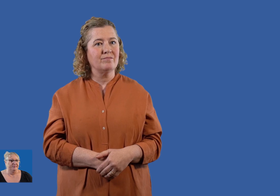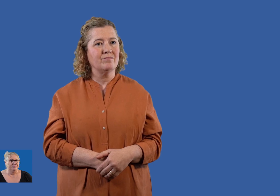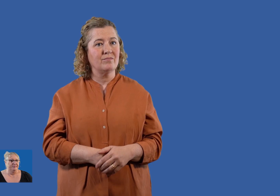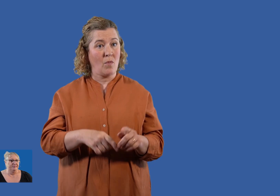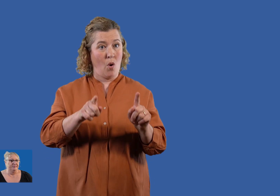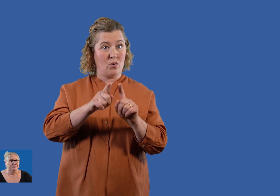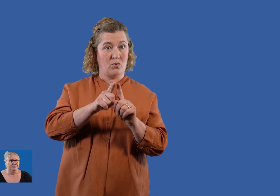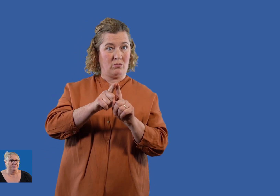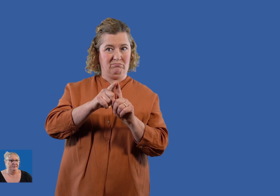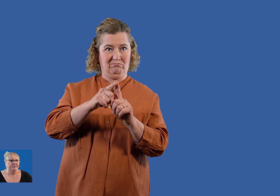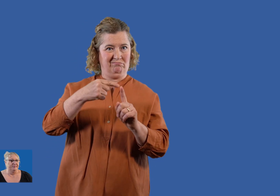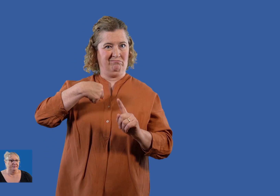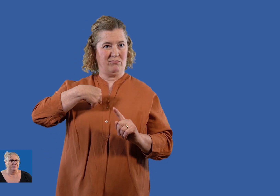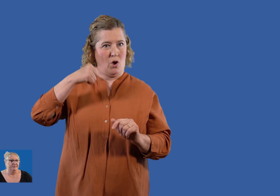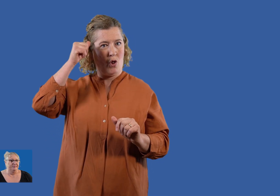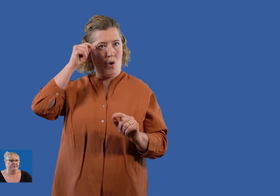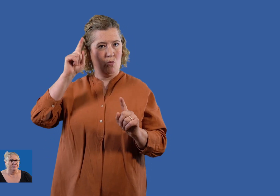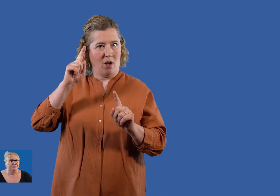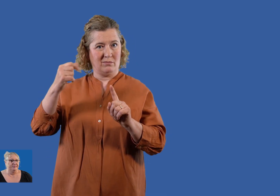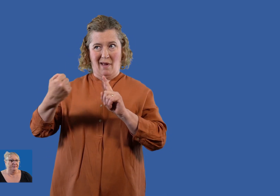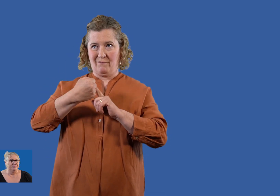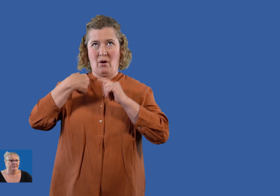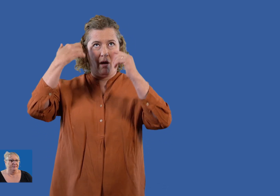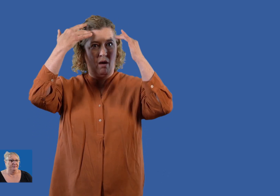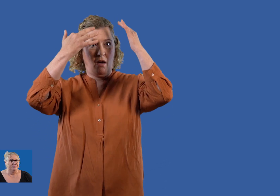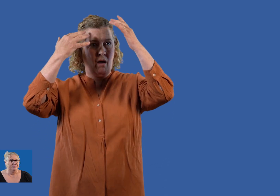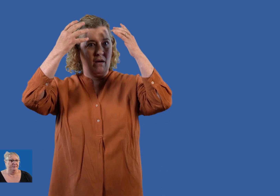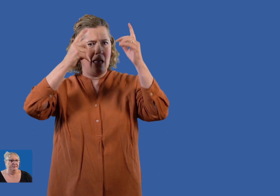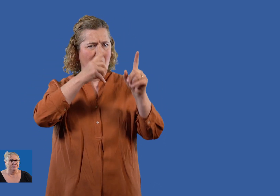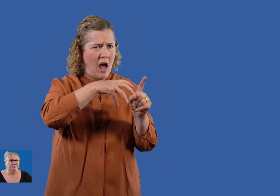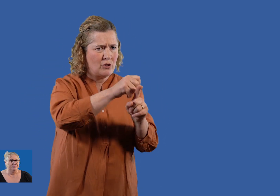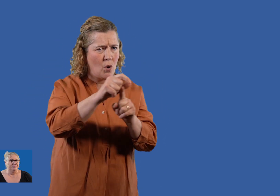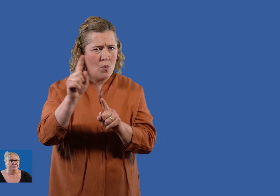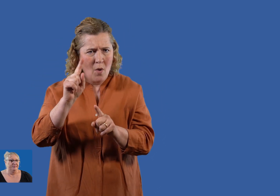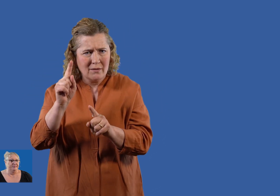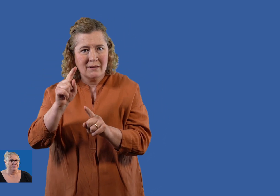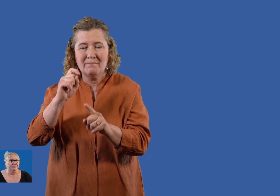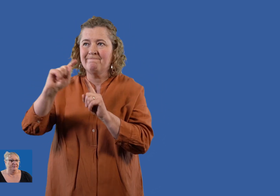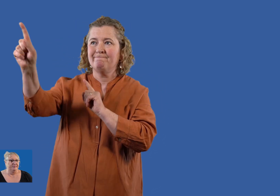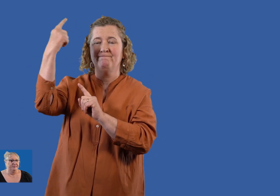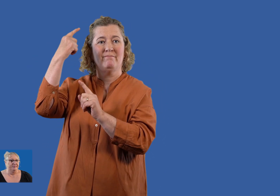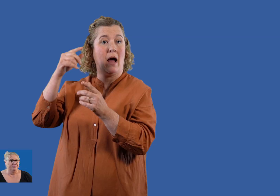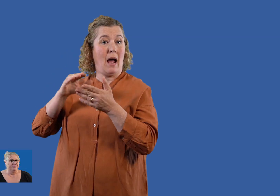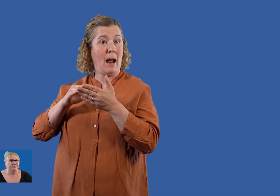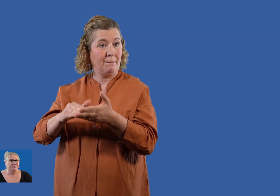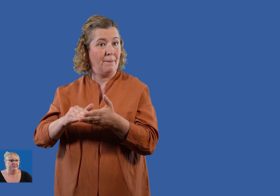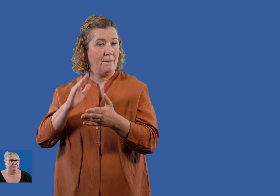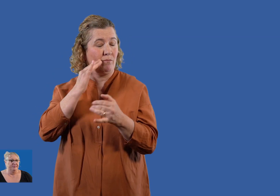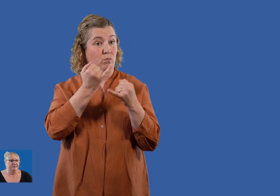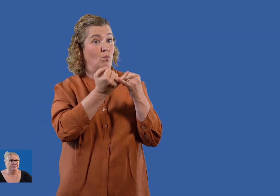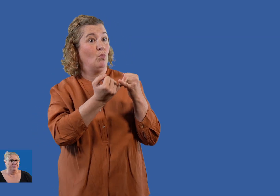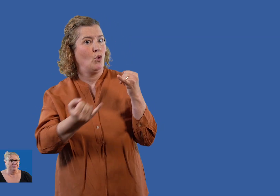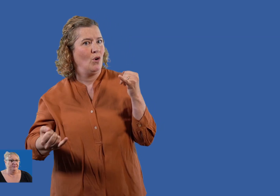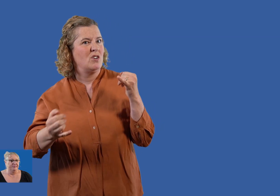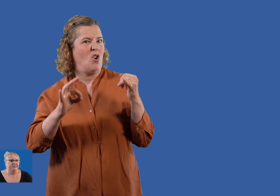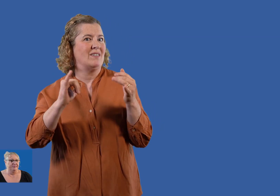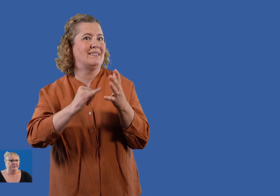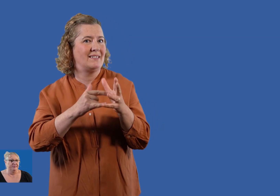Often, having the person identify triggers that cause these thoughts patterns are helpful, so they seek help before they get to the point of needing